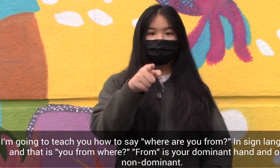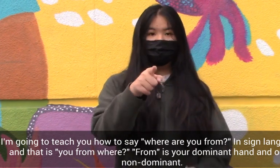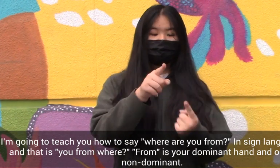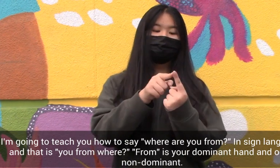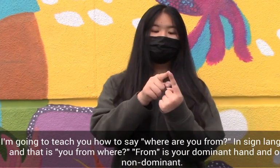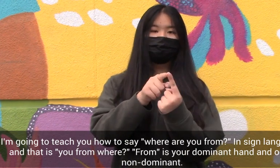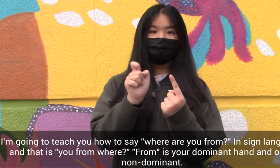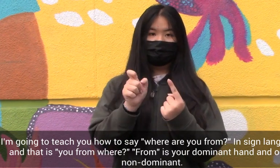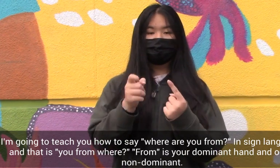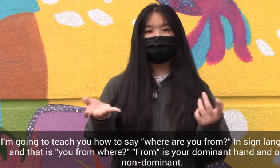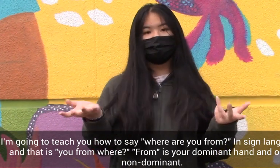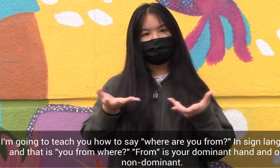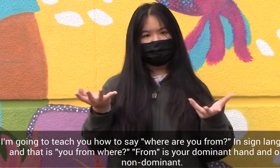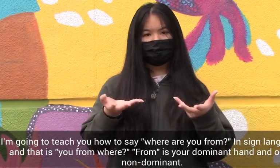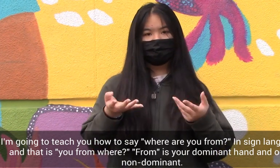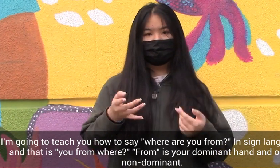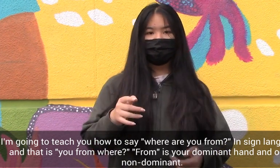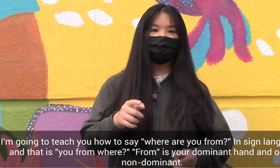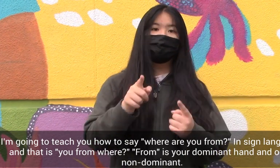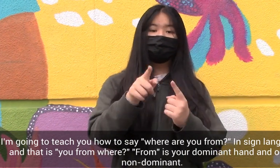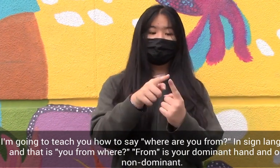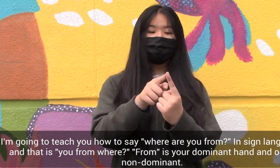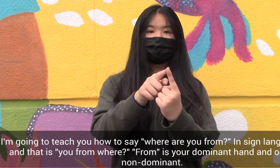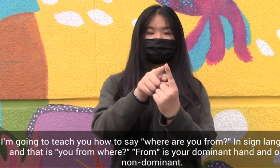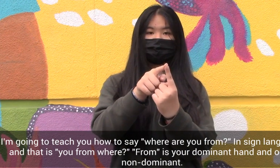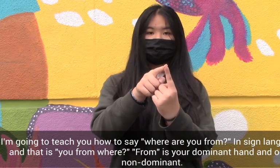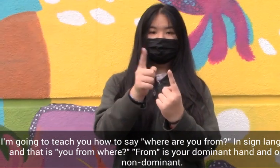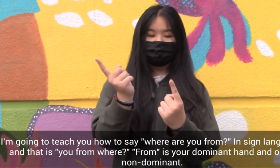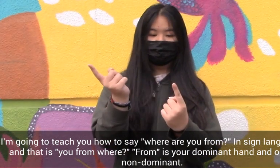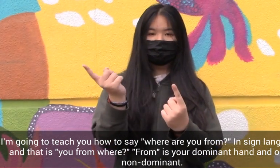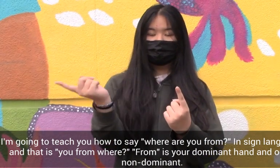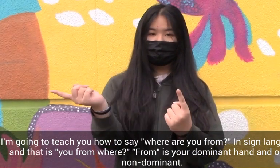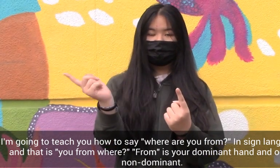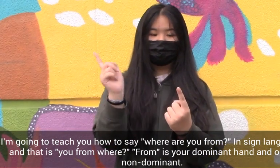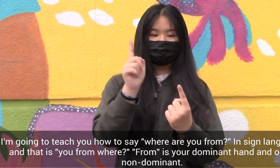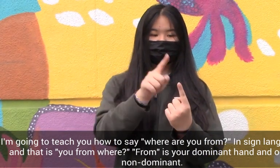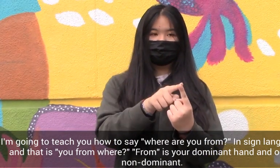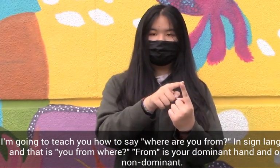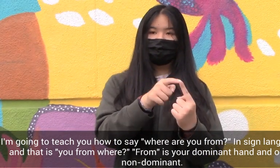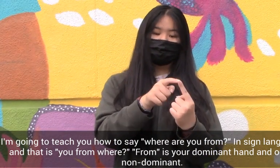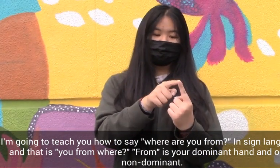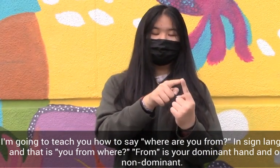you from where? From is your dominant hand onto your non-dominant